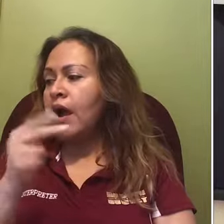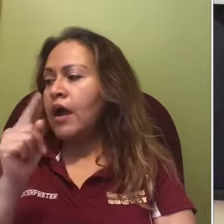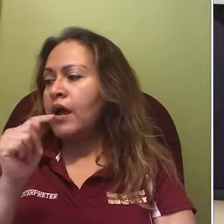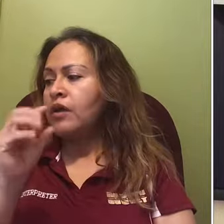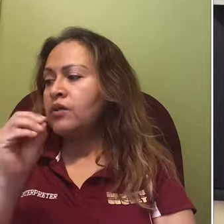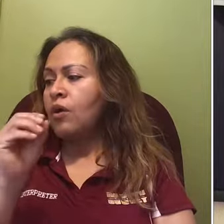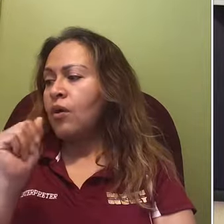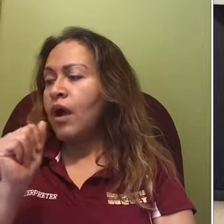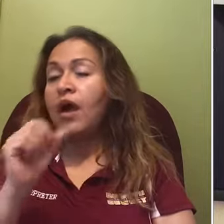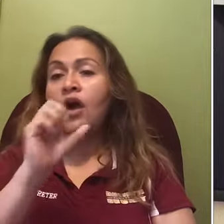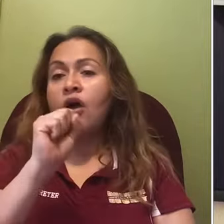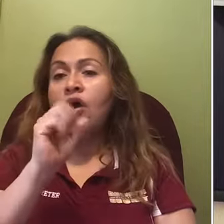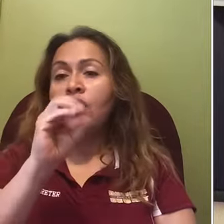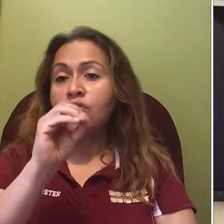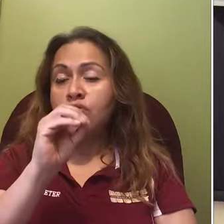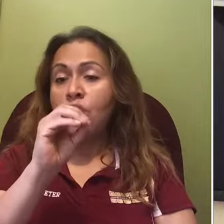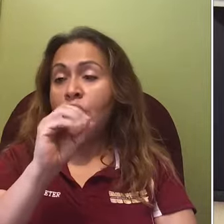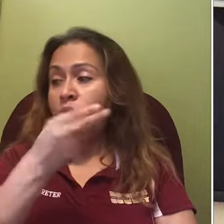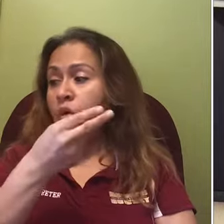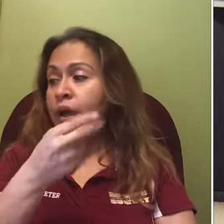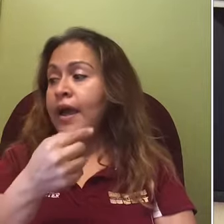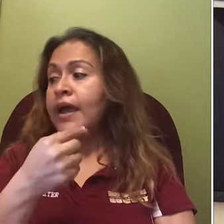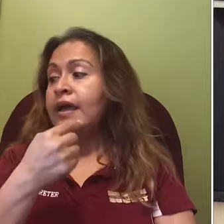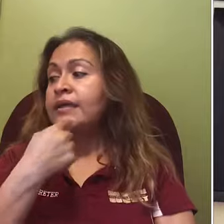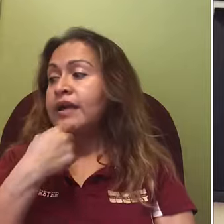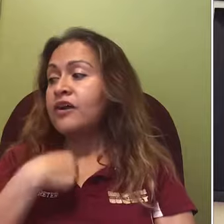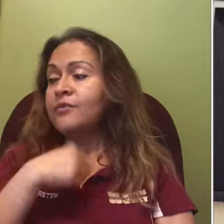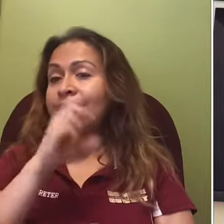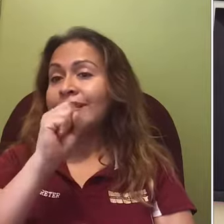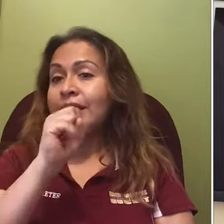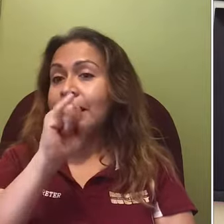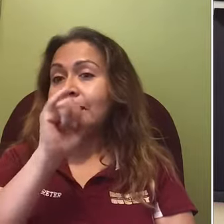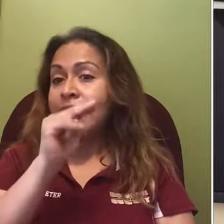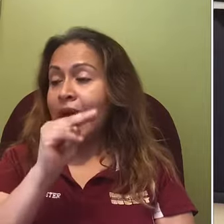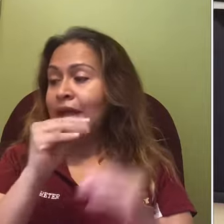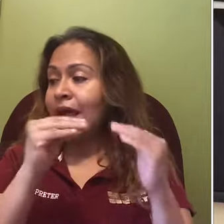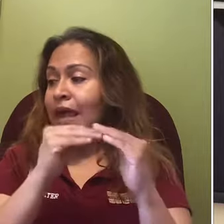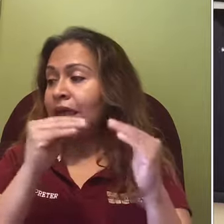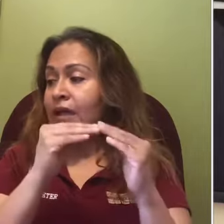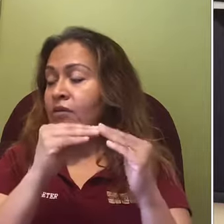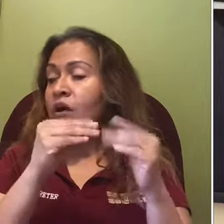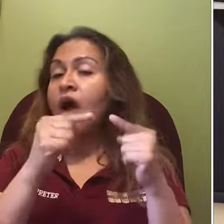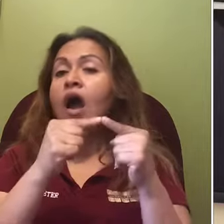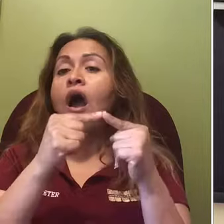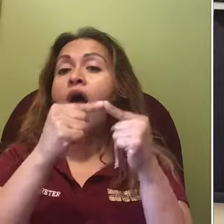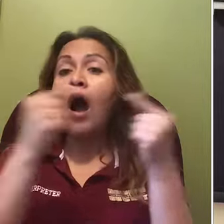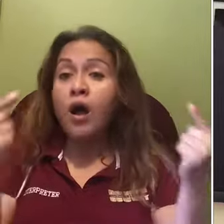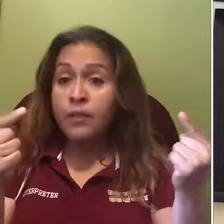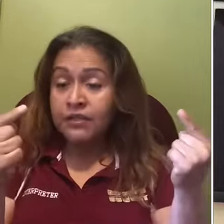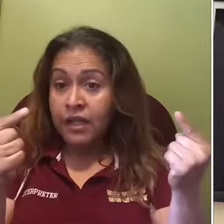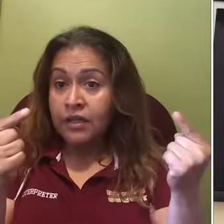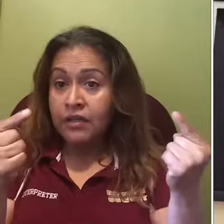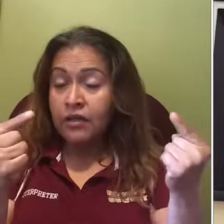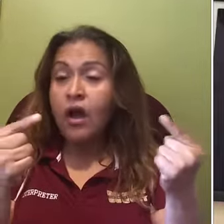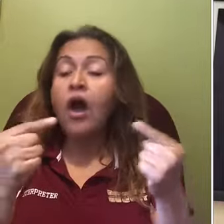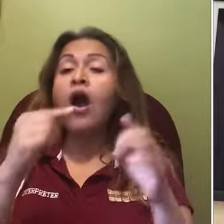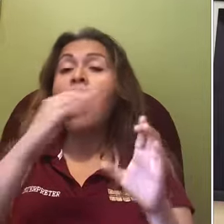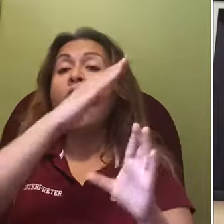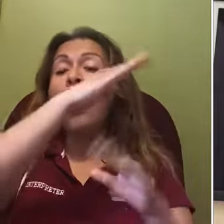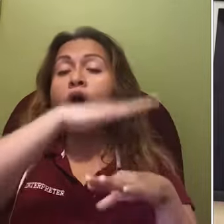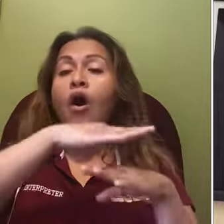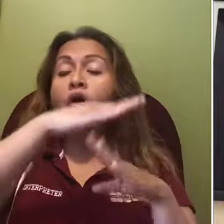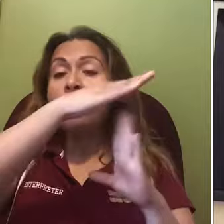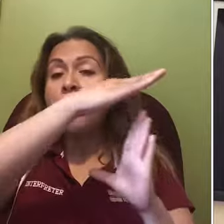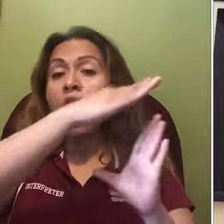so tells us that sine is equal to opposite over hypotenuse. Opposite over